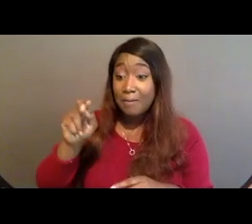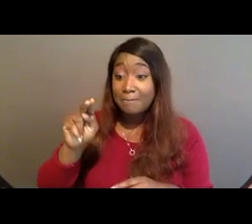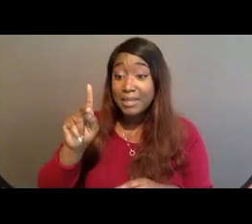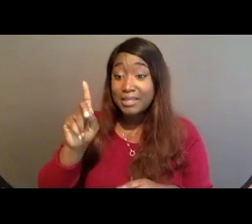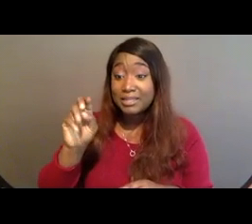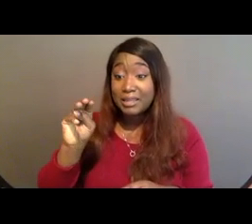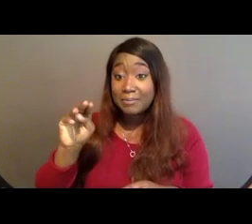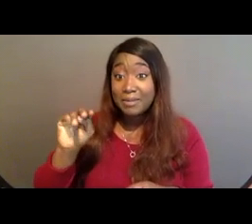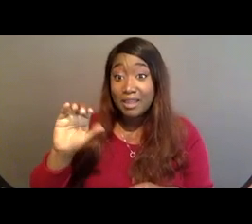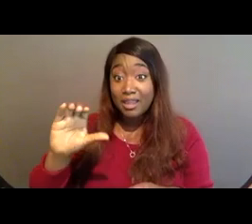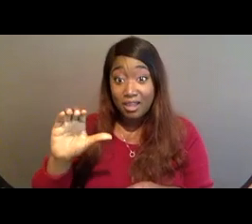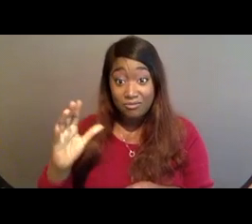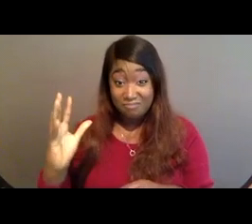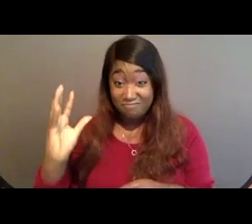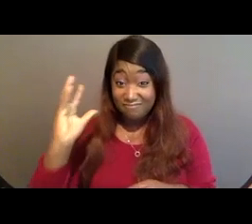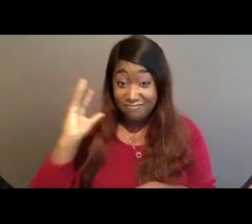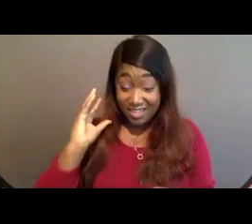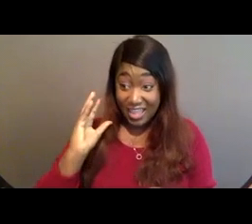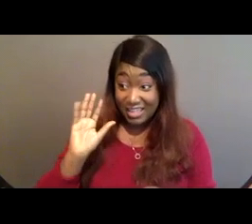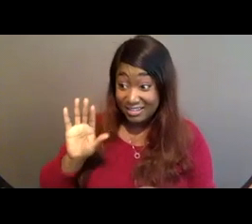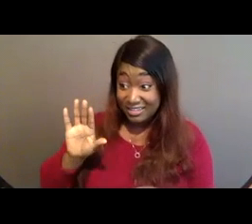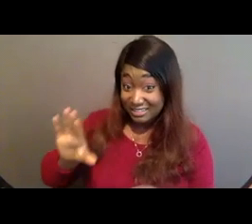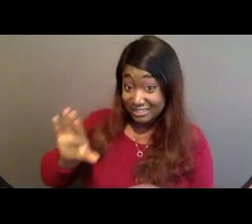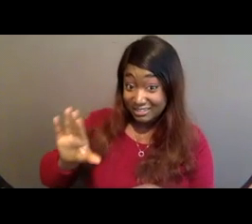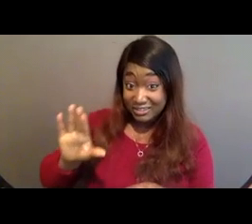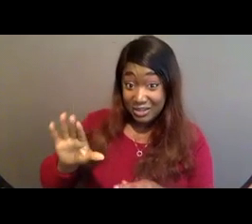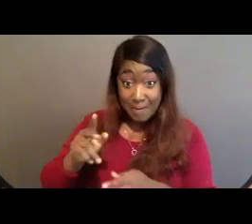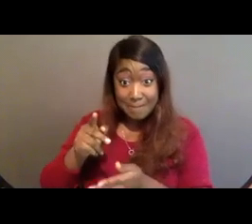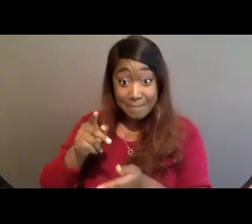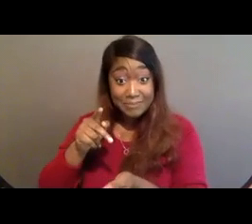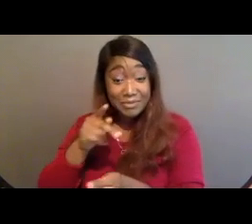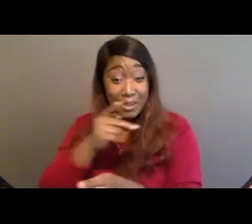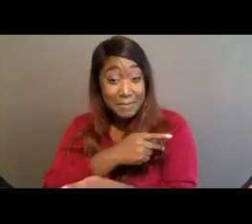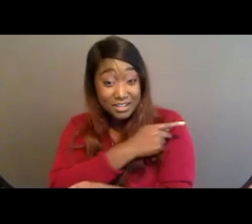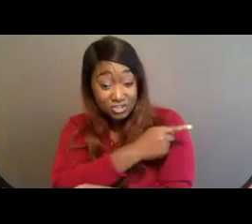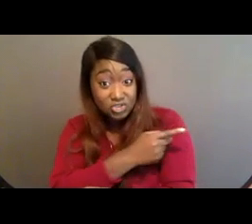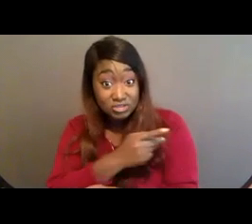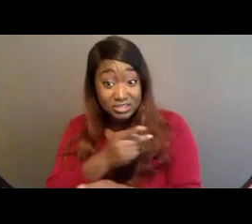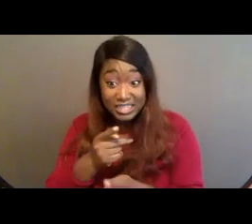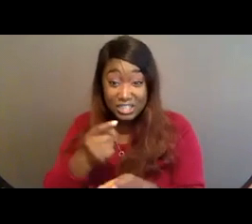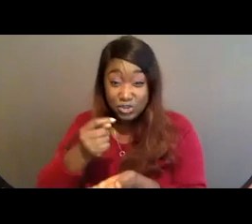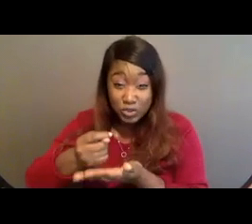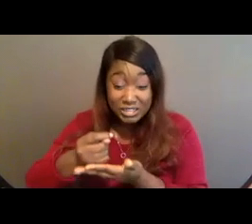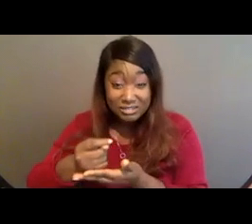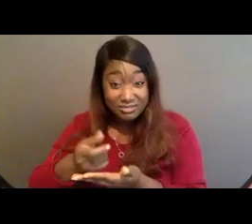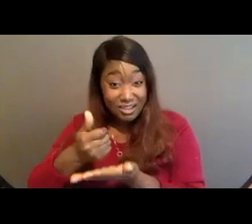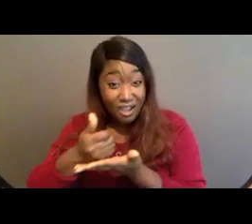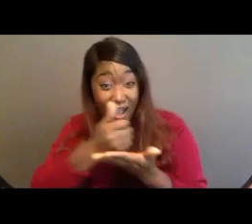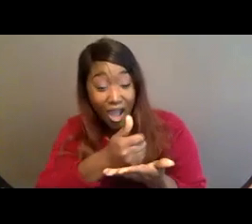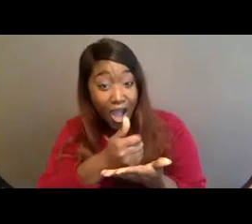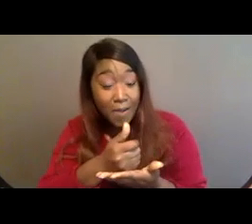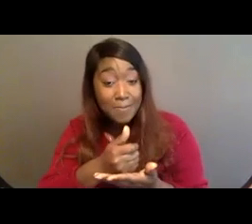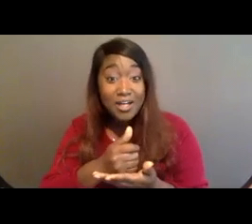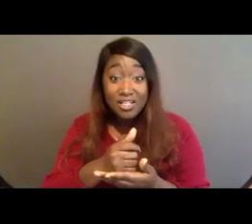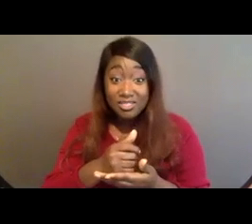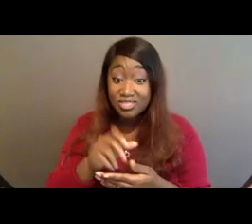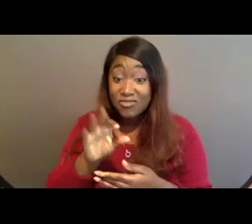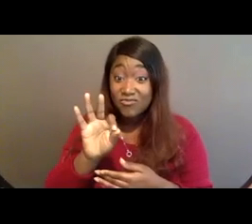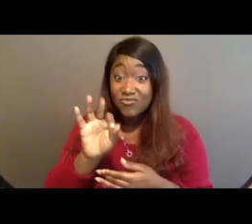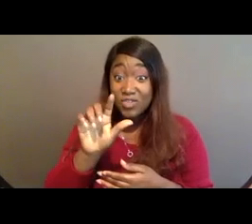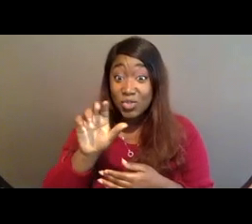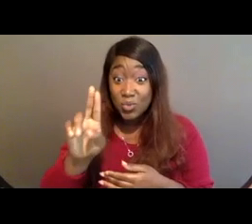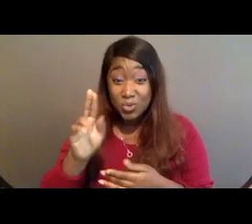that time were successfully recovered from the flu. That was one of the things that